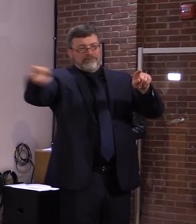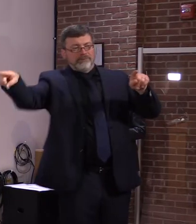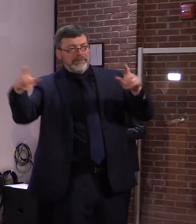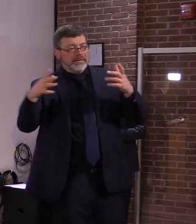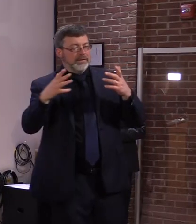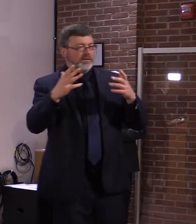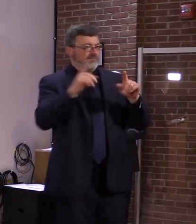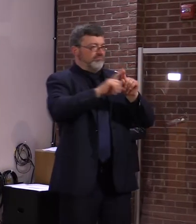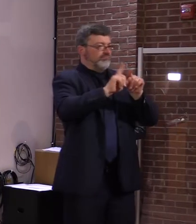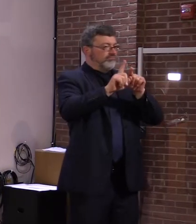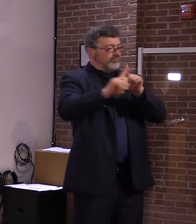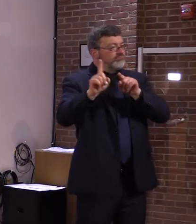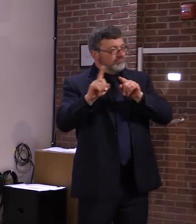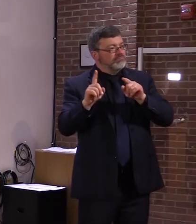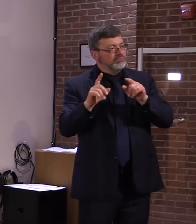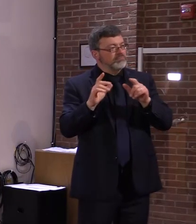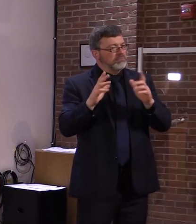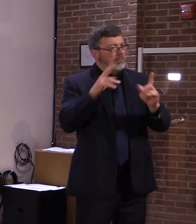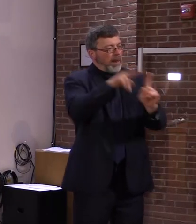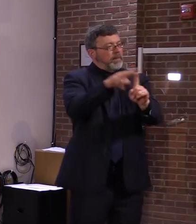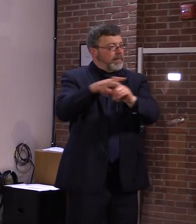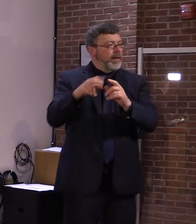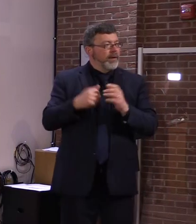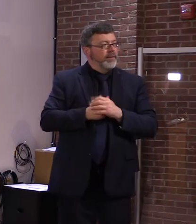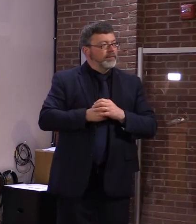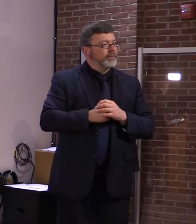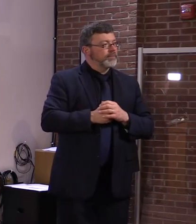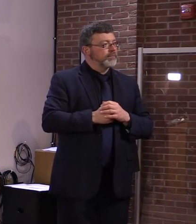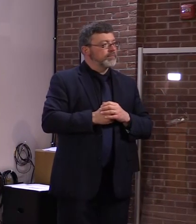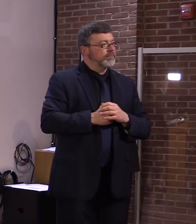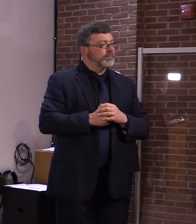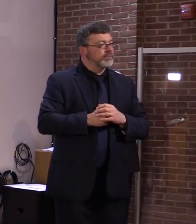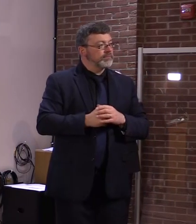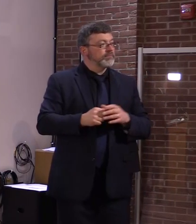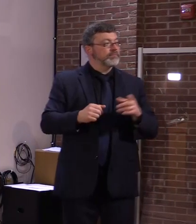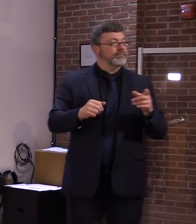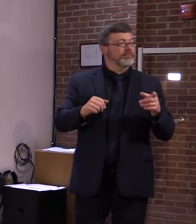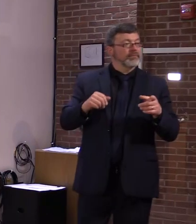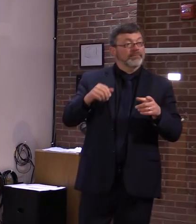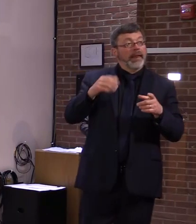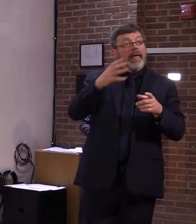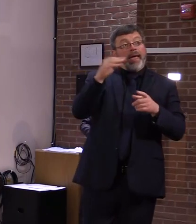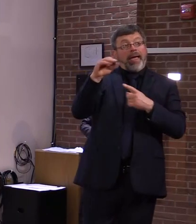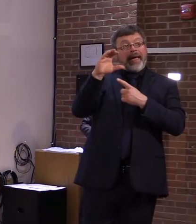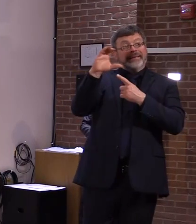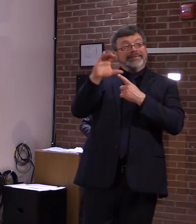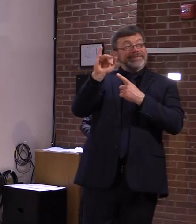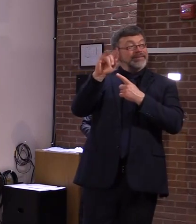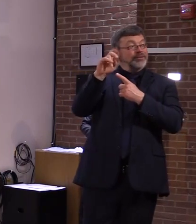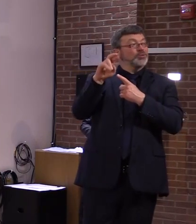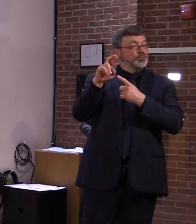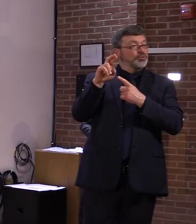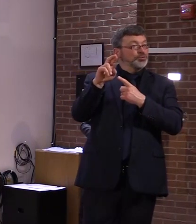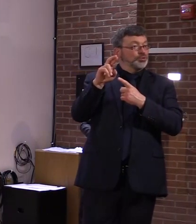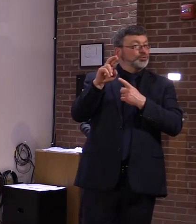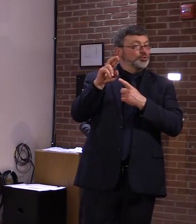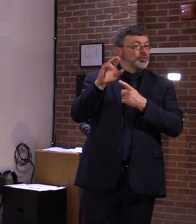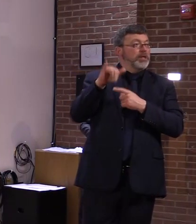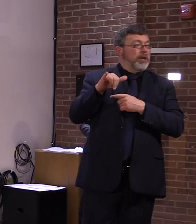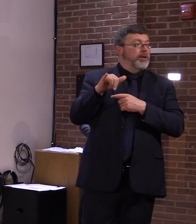Yeah, that would make sense, and of course, probably cideries as well. Well, I appreciate you looking into it. Thanks very much. Hope you have a great weekend. Thank you. You too.